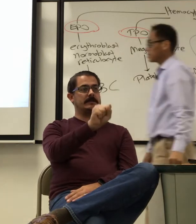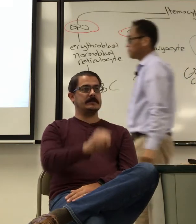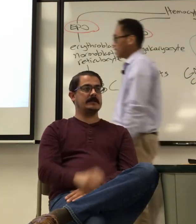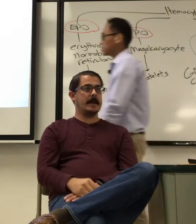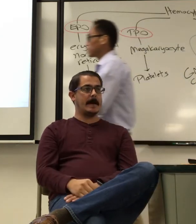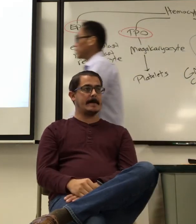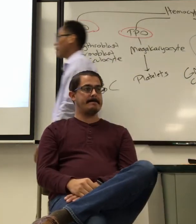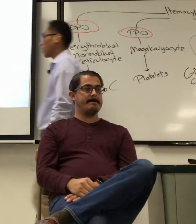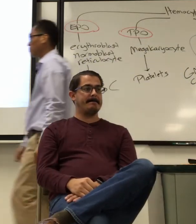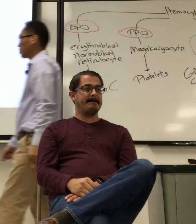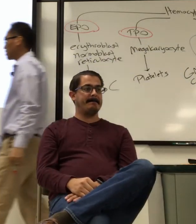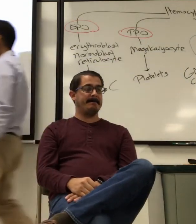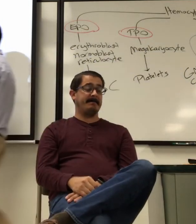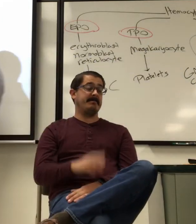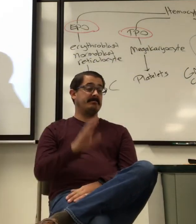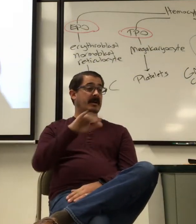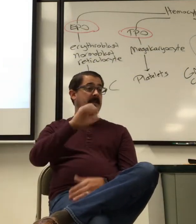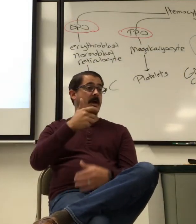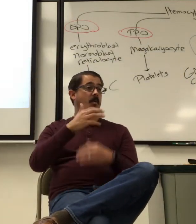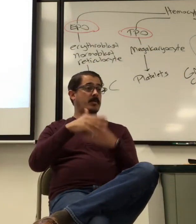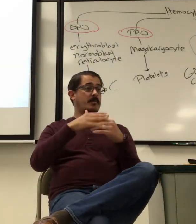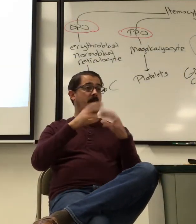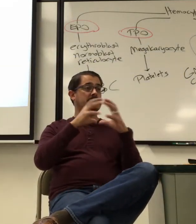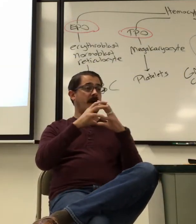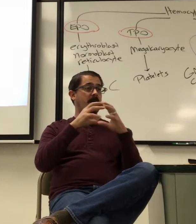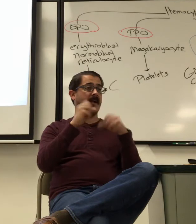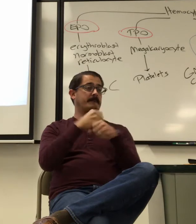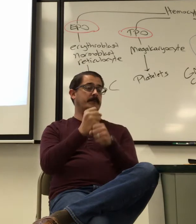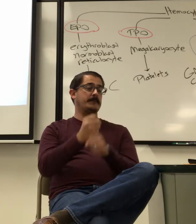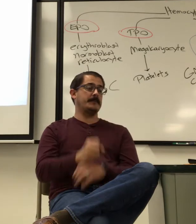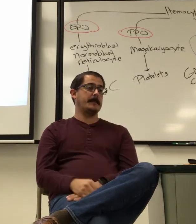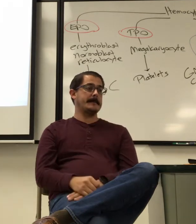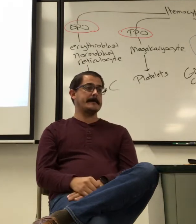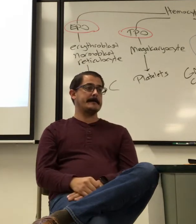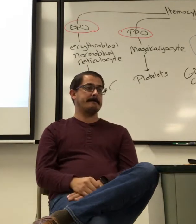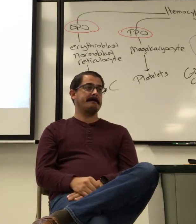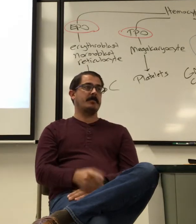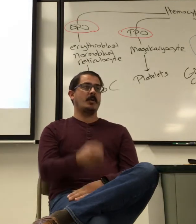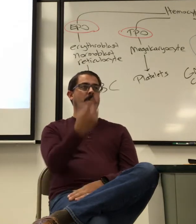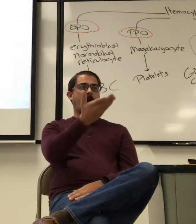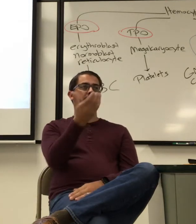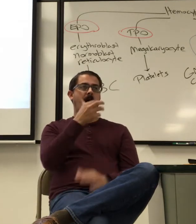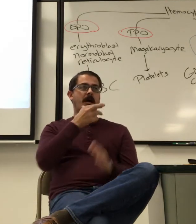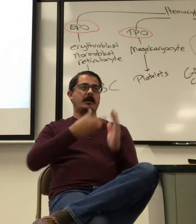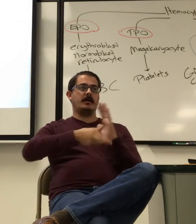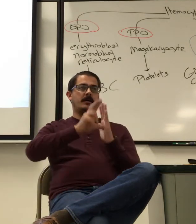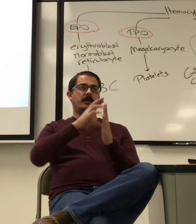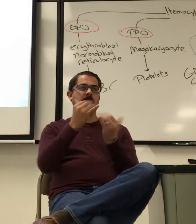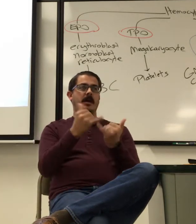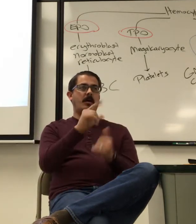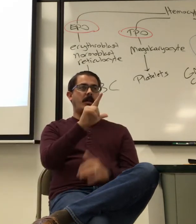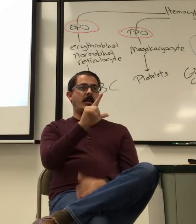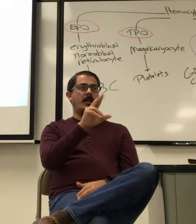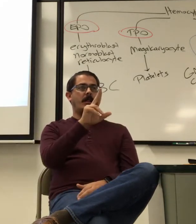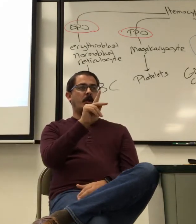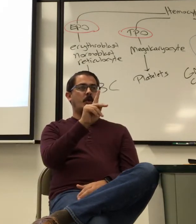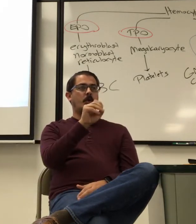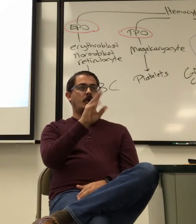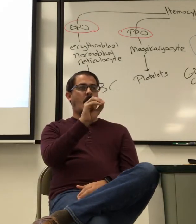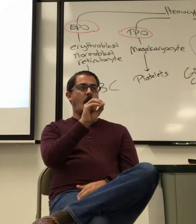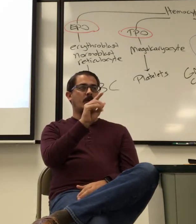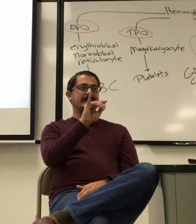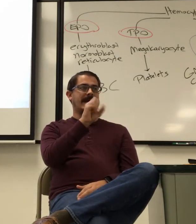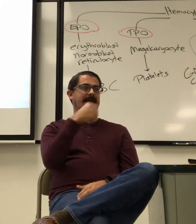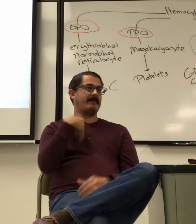So this is basically how the blood cells are formed. The one I'm not going to cover now are the lymphocytes, because I have a